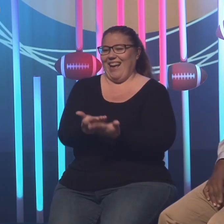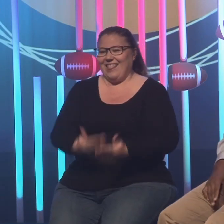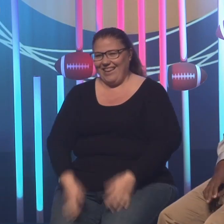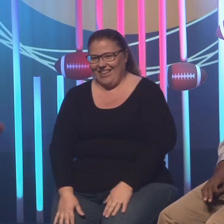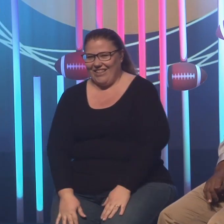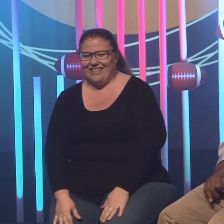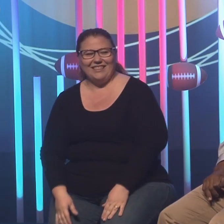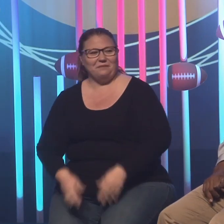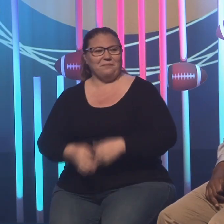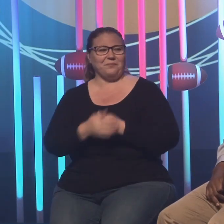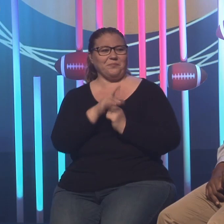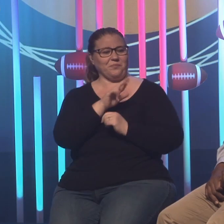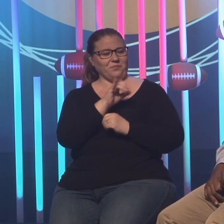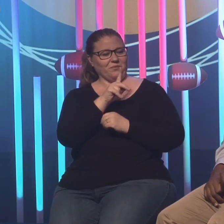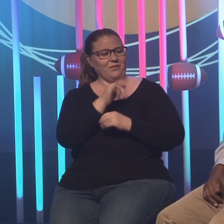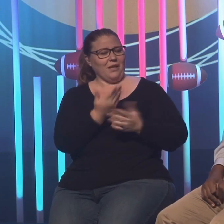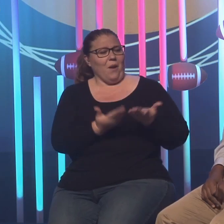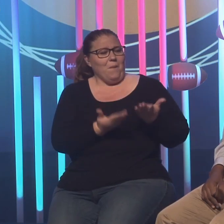Rickey,